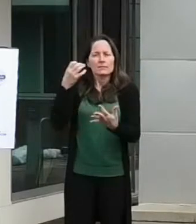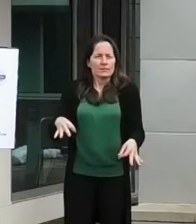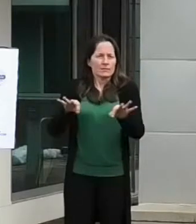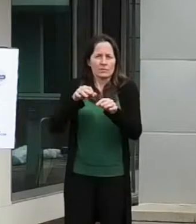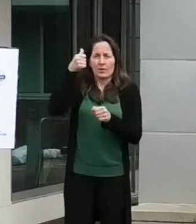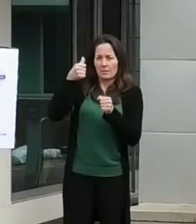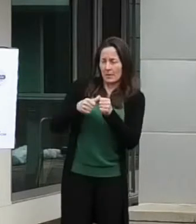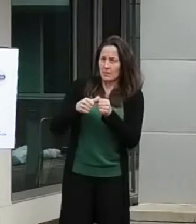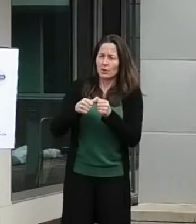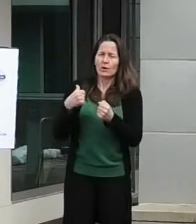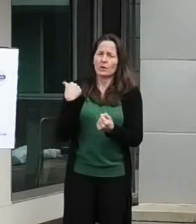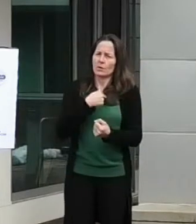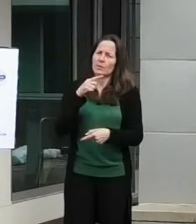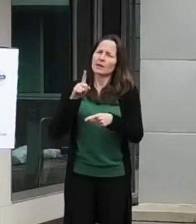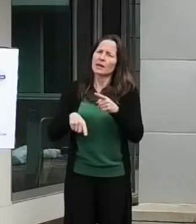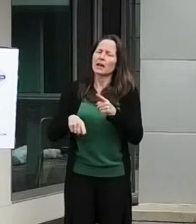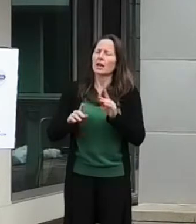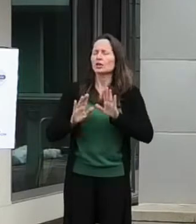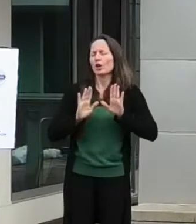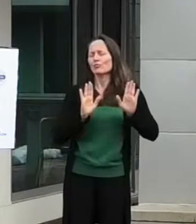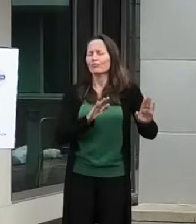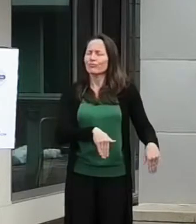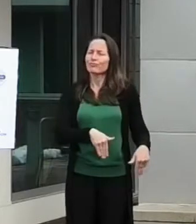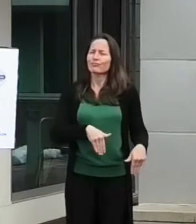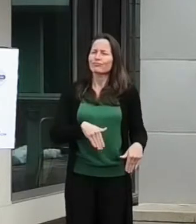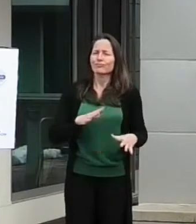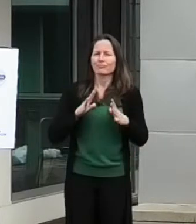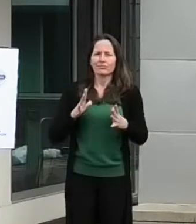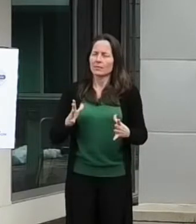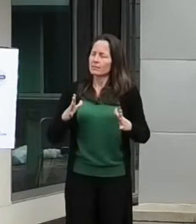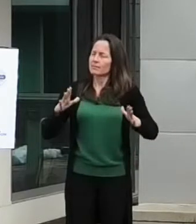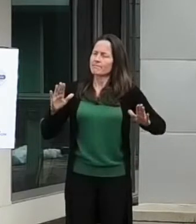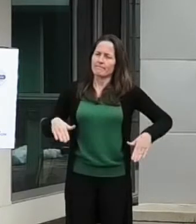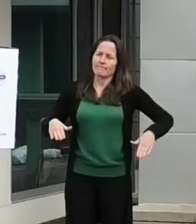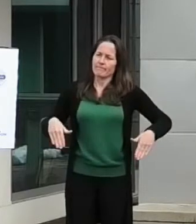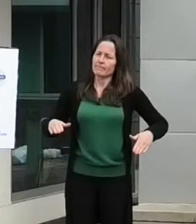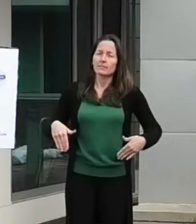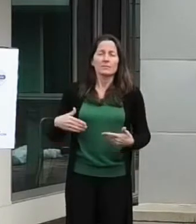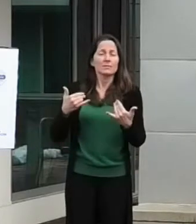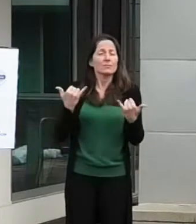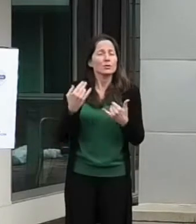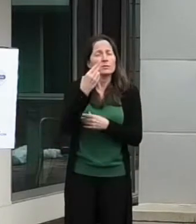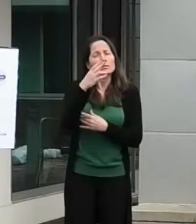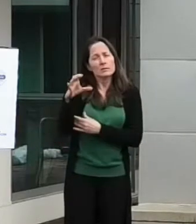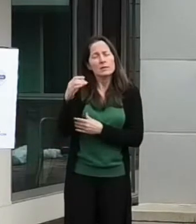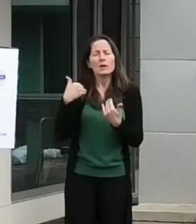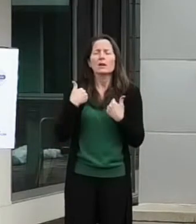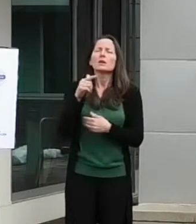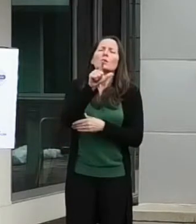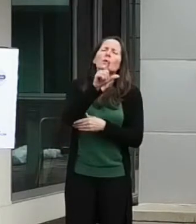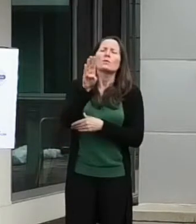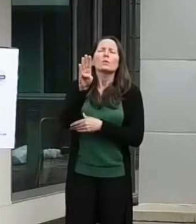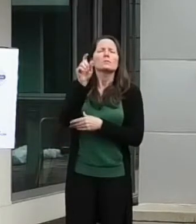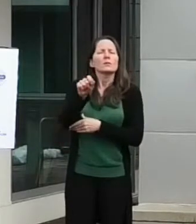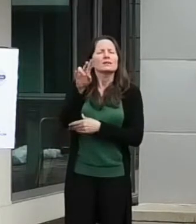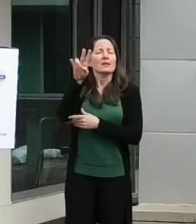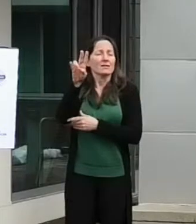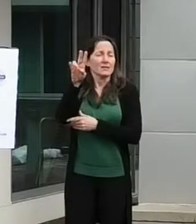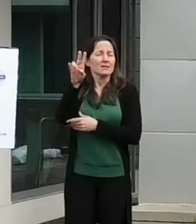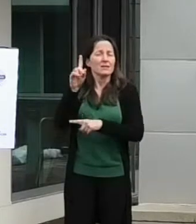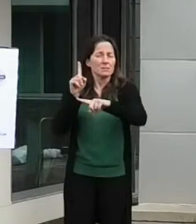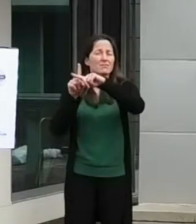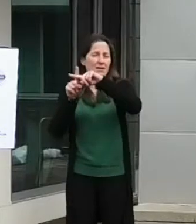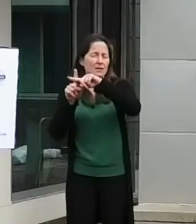out of the woods yet. Howard County currently has 24.7 cases per